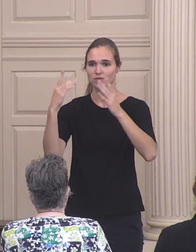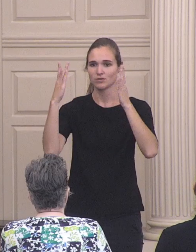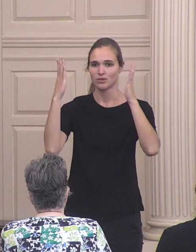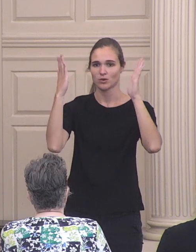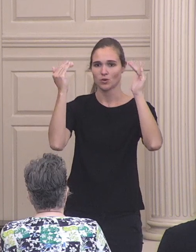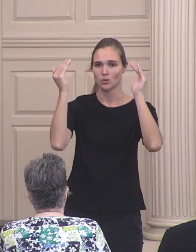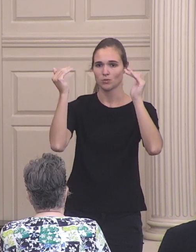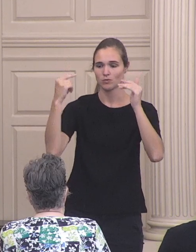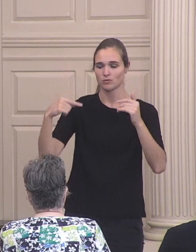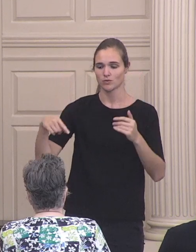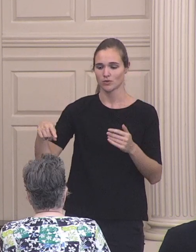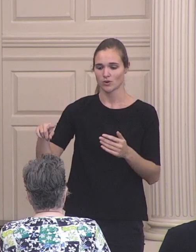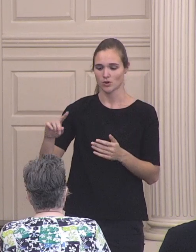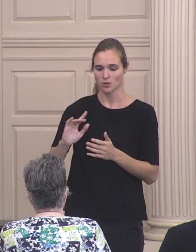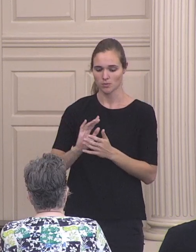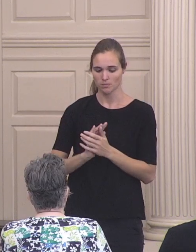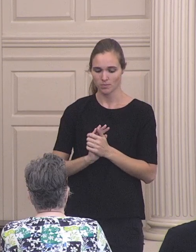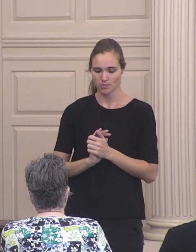all.